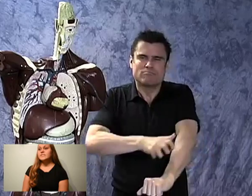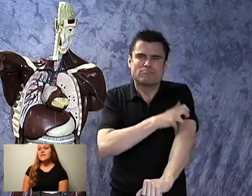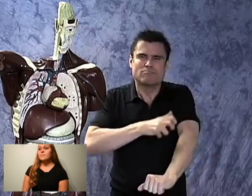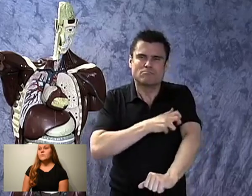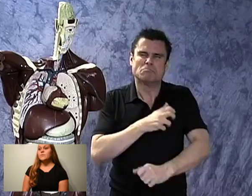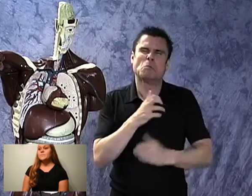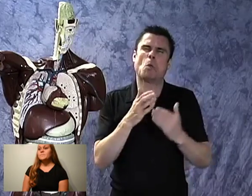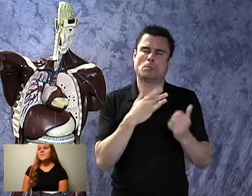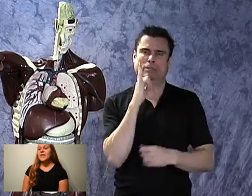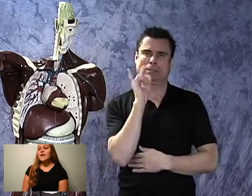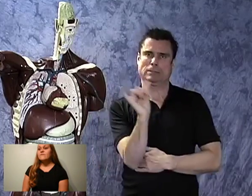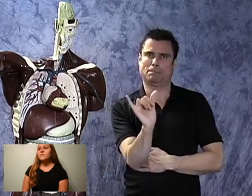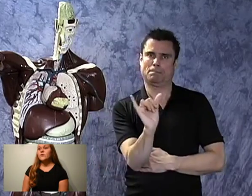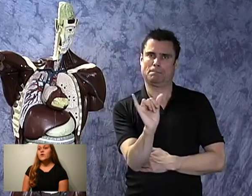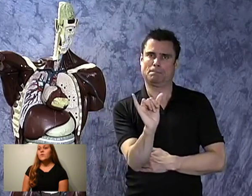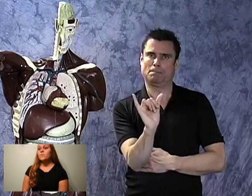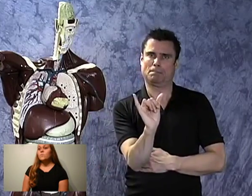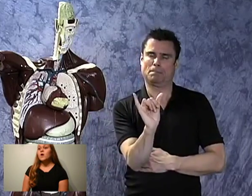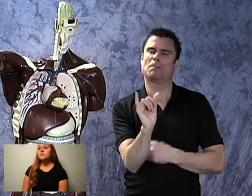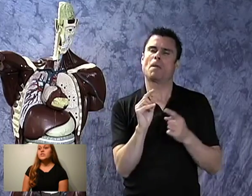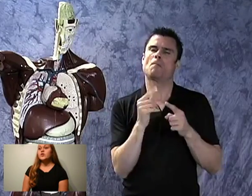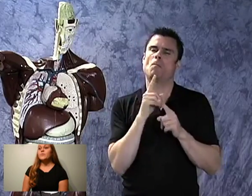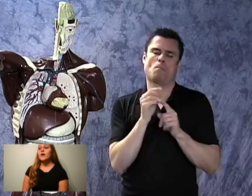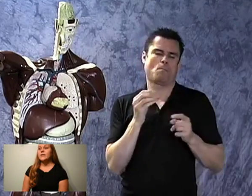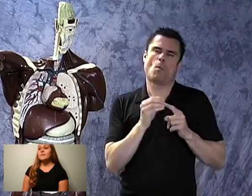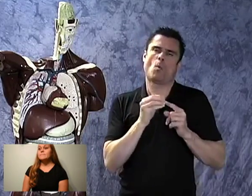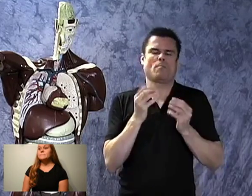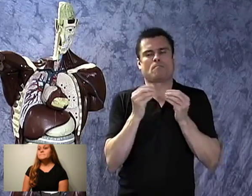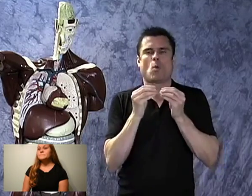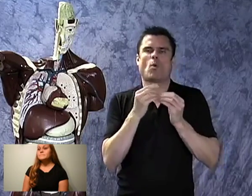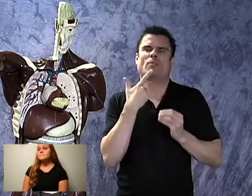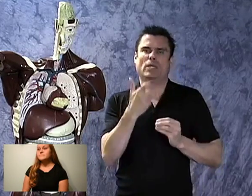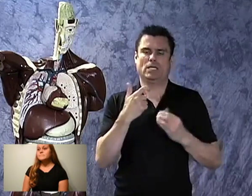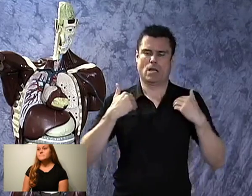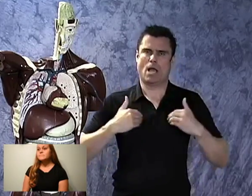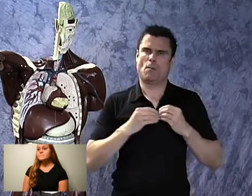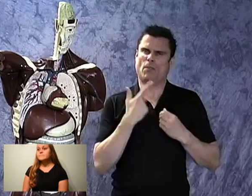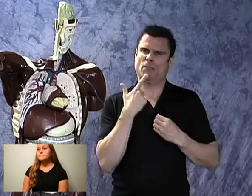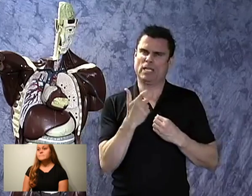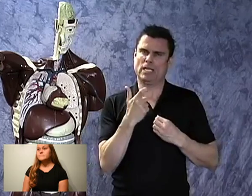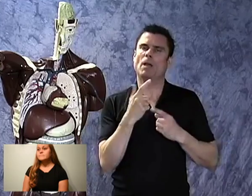For example, if you're washing your body,